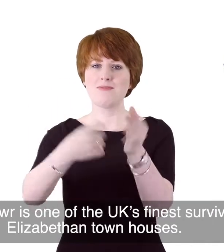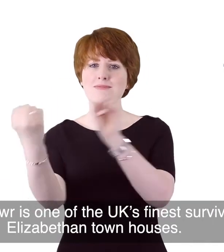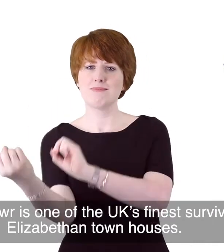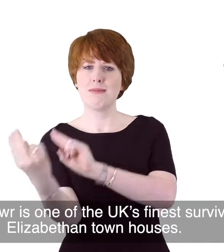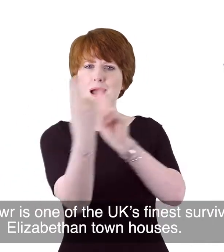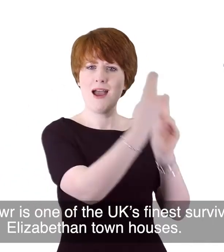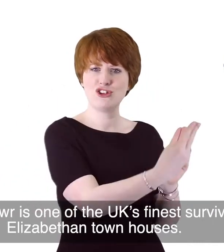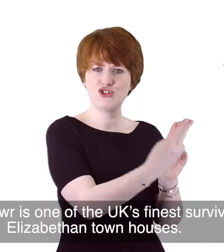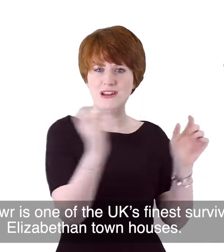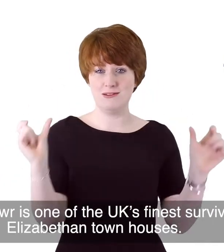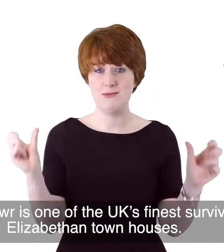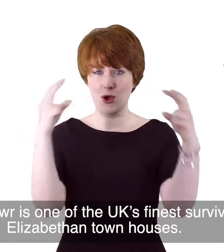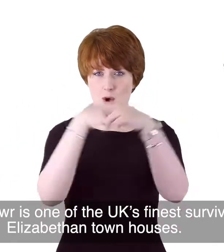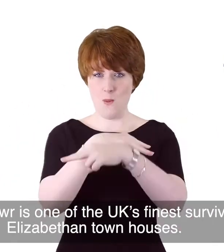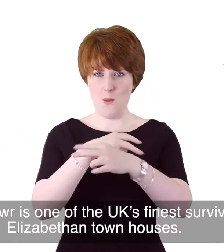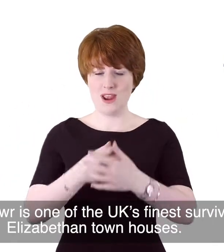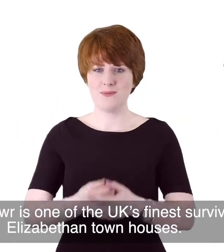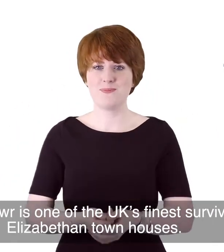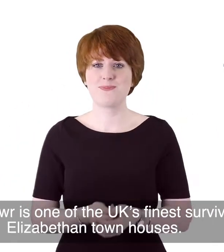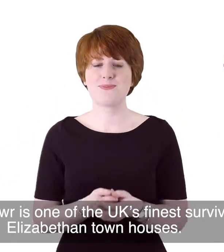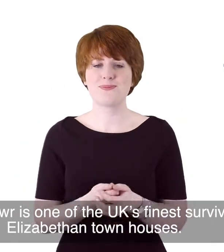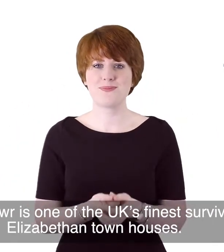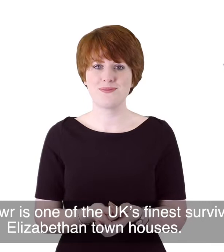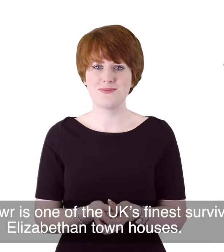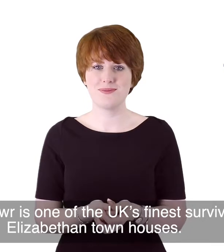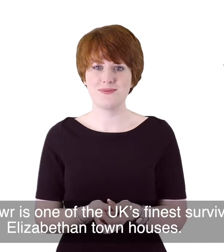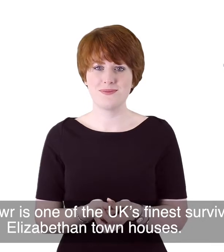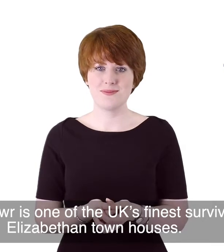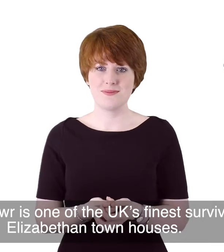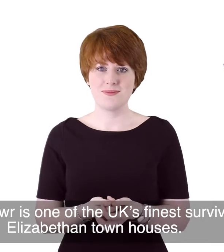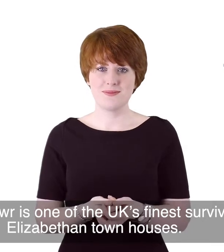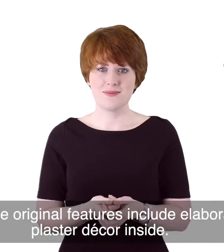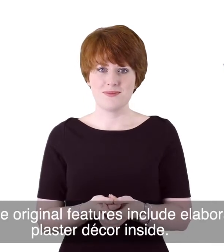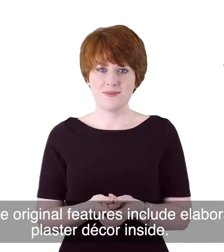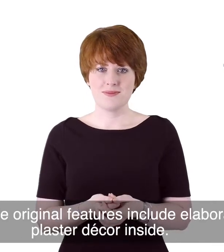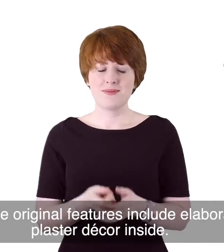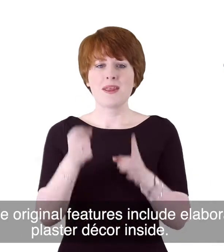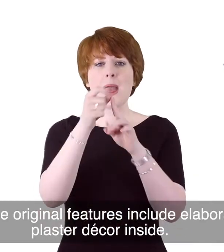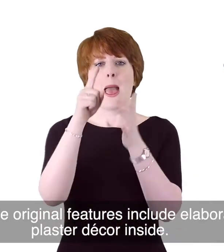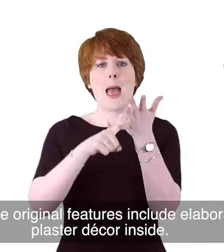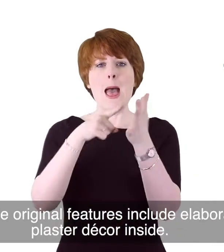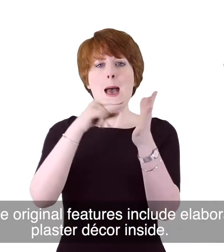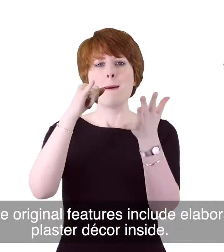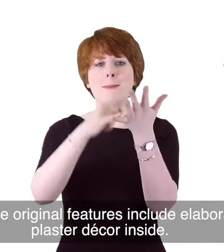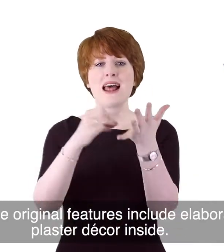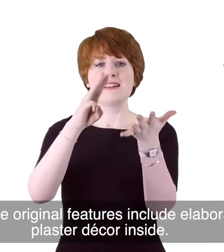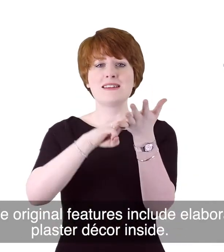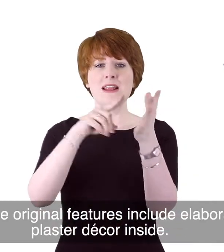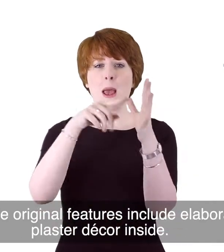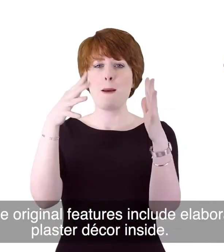Plas Mawr is one of the UK's finest surviving Elizabethan townhouses. Notable original features include elaborate plaster